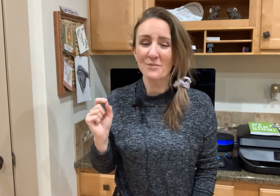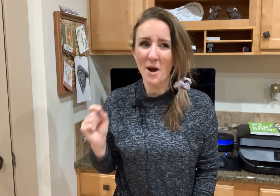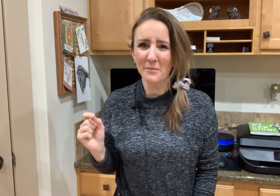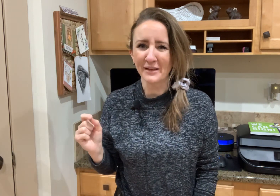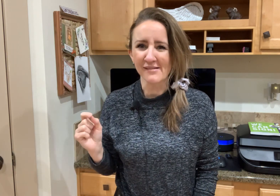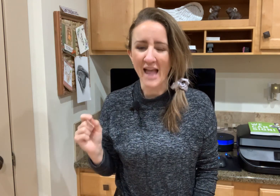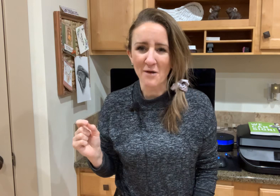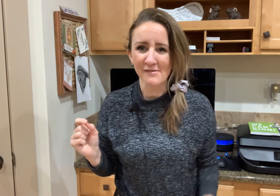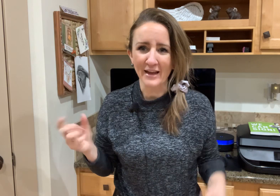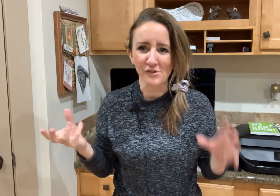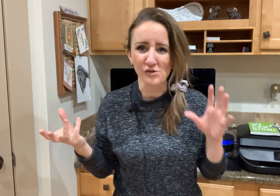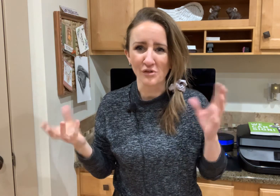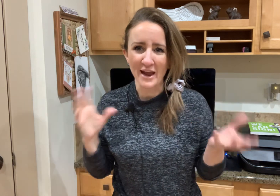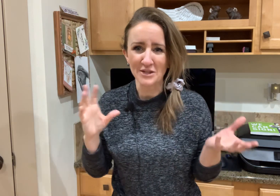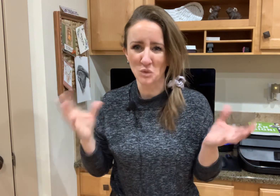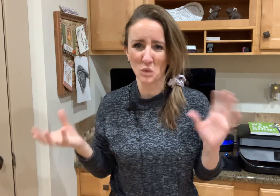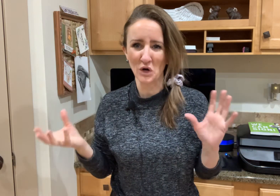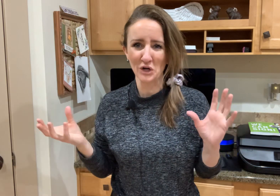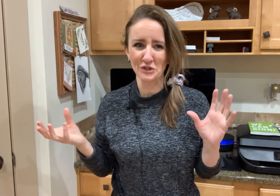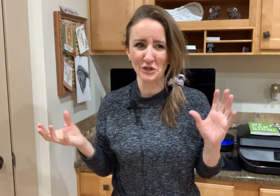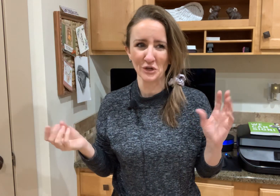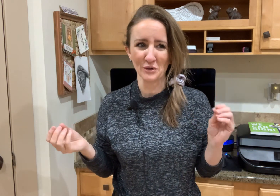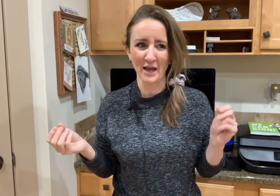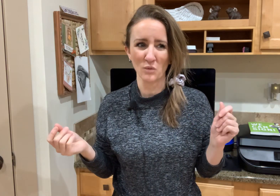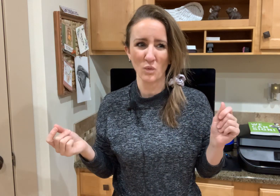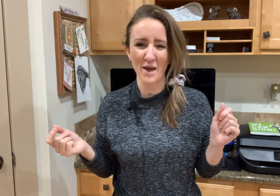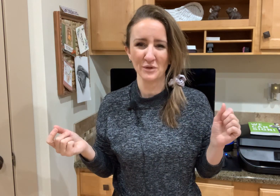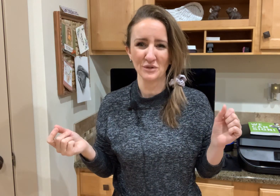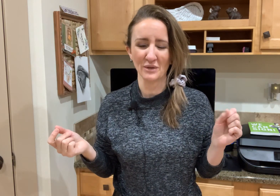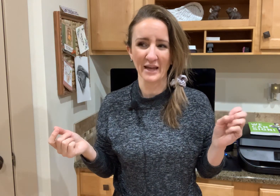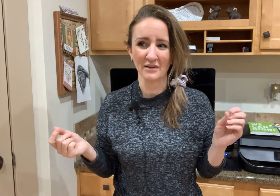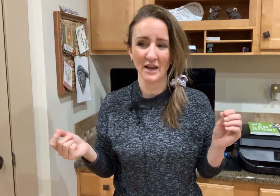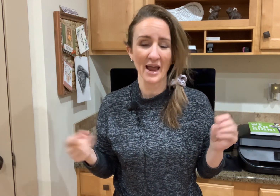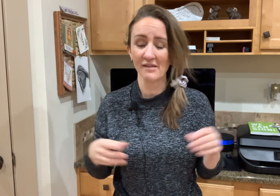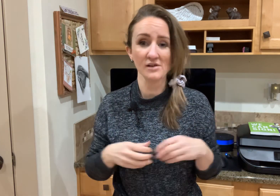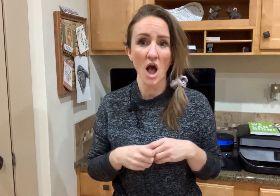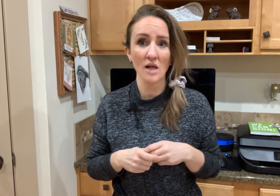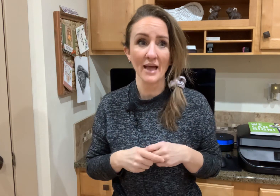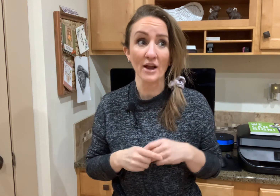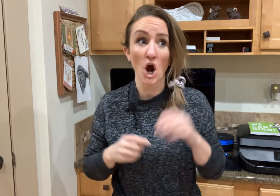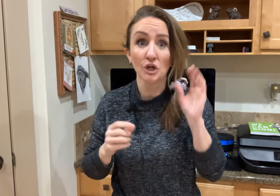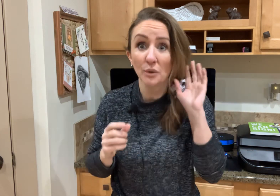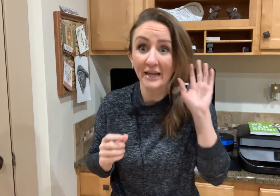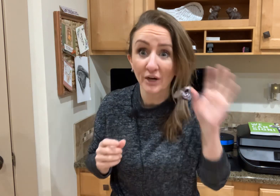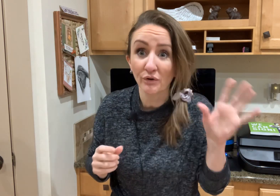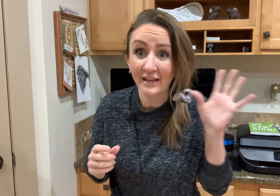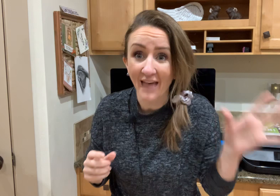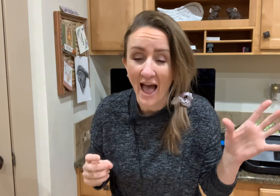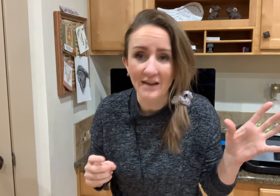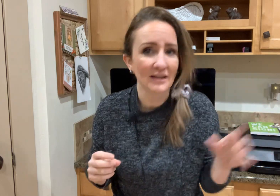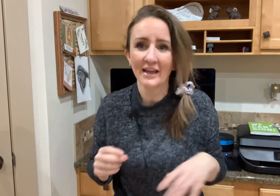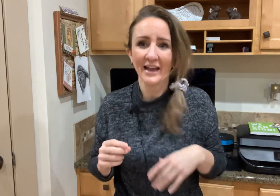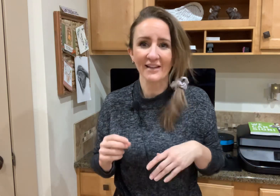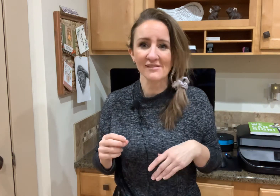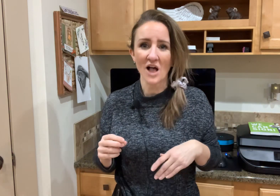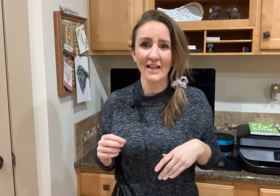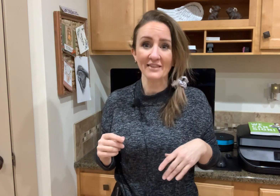probably sounds like a strange word to you, like why would, like, and it's not like, are you hearing that? It's not like that,